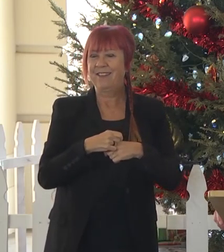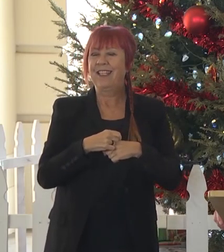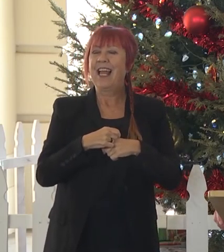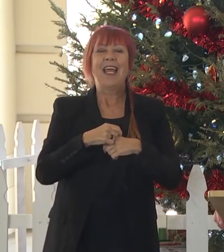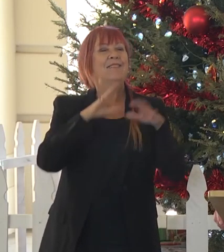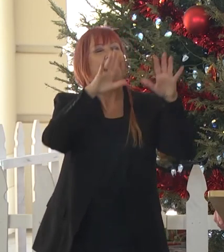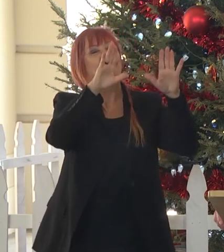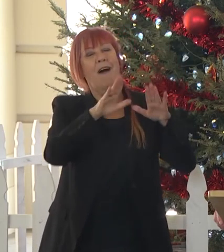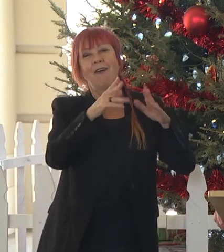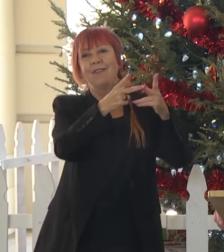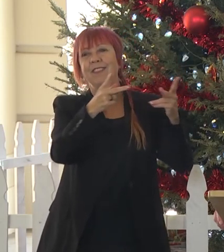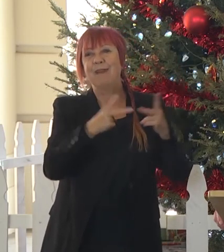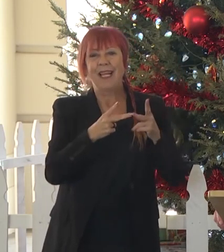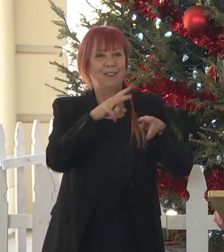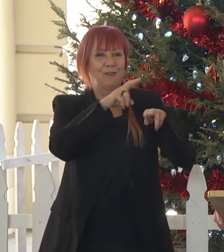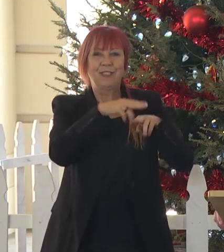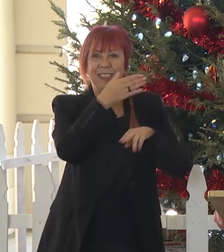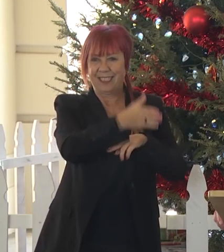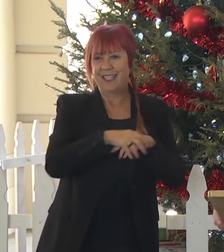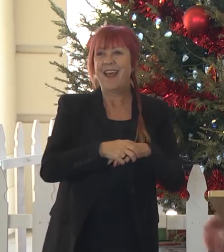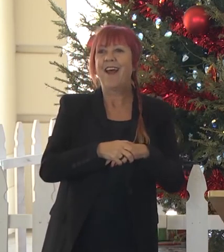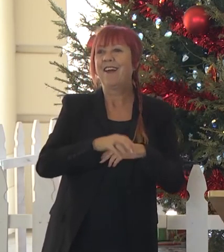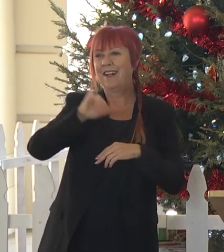in Pasadena on January 1st.